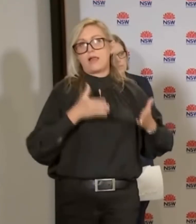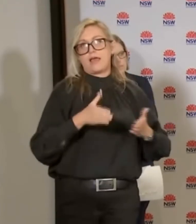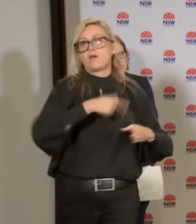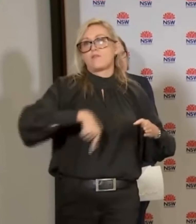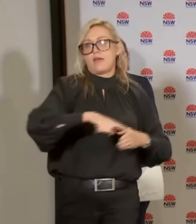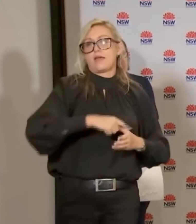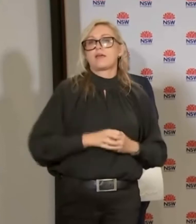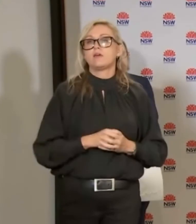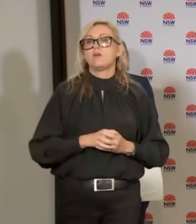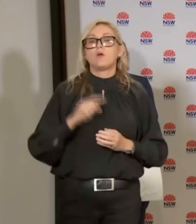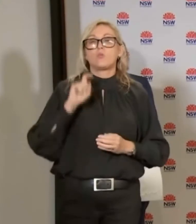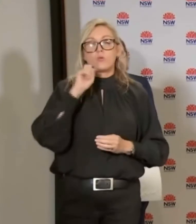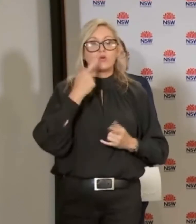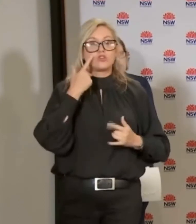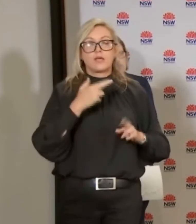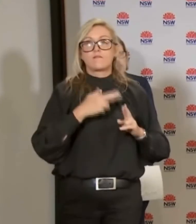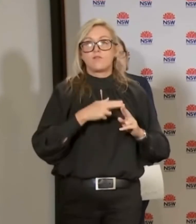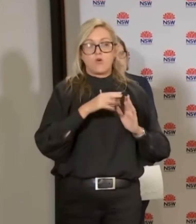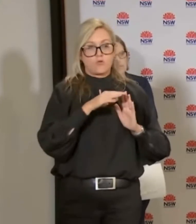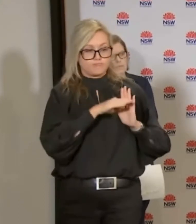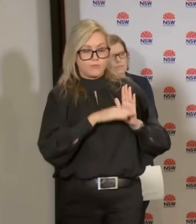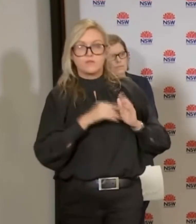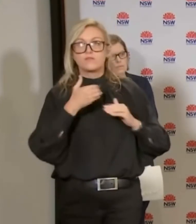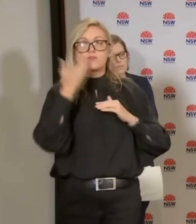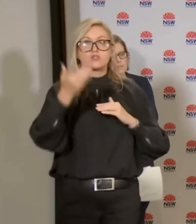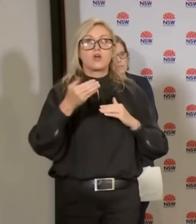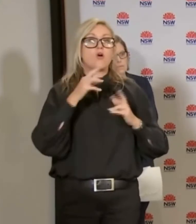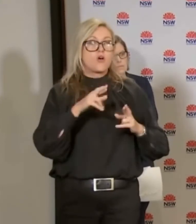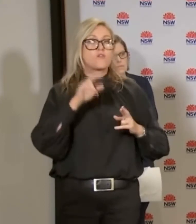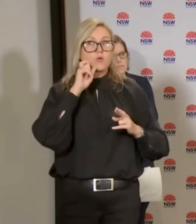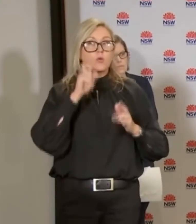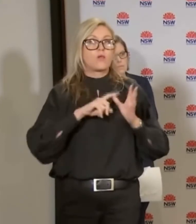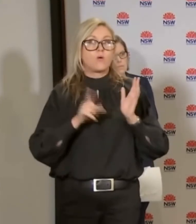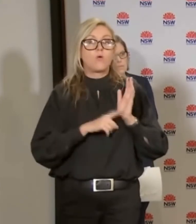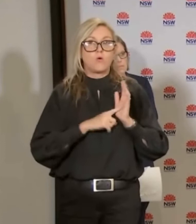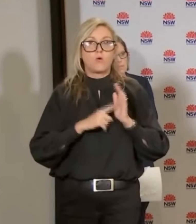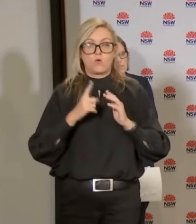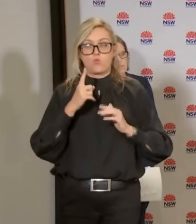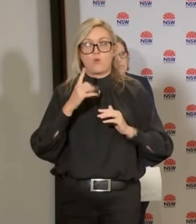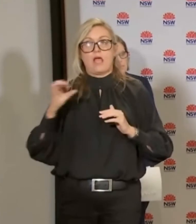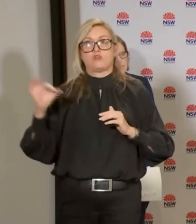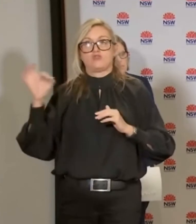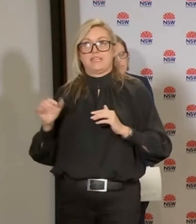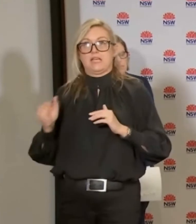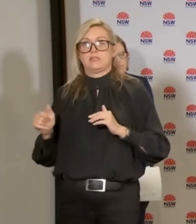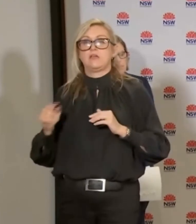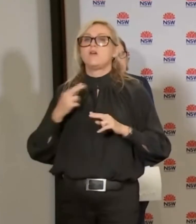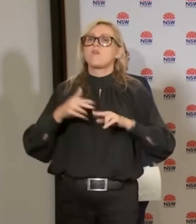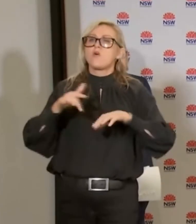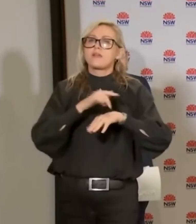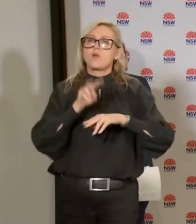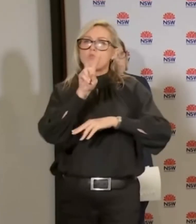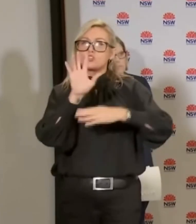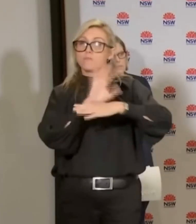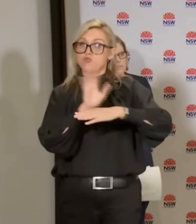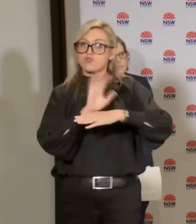hopeful that in the future we will be able to have 100% for all those events as well. Obviously in a cinema it's not interactive, you're not talking or singing, you're just sitting in